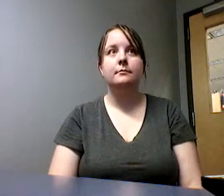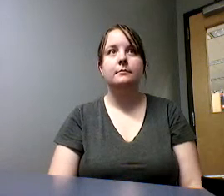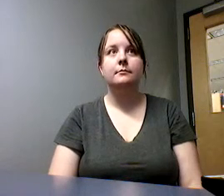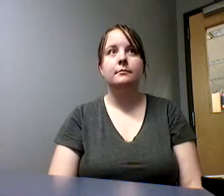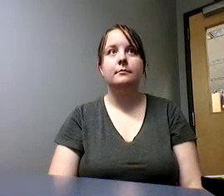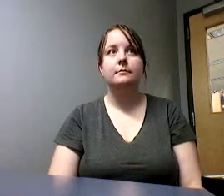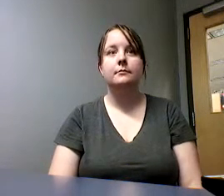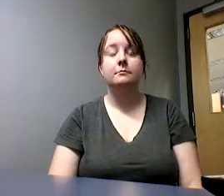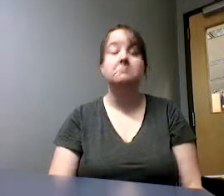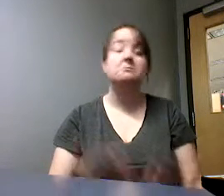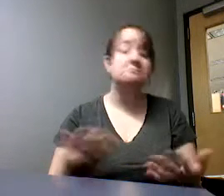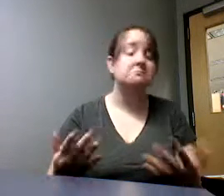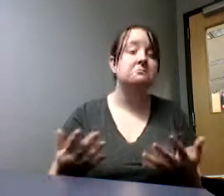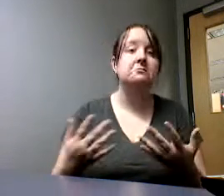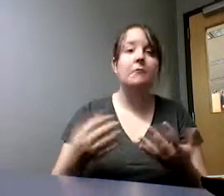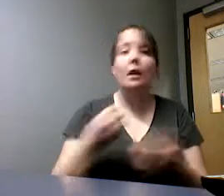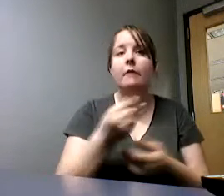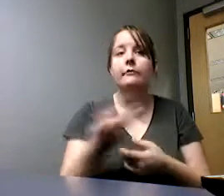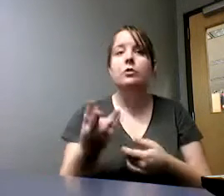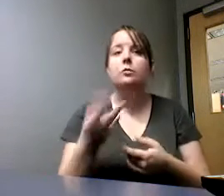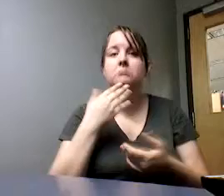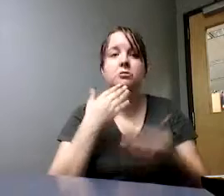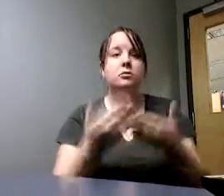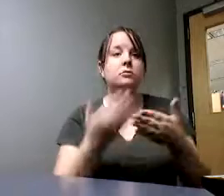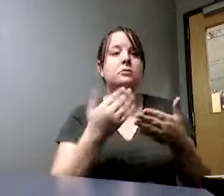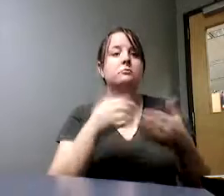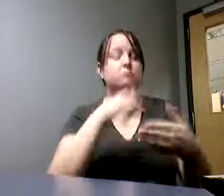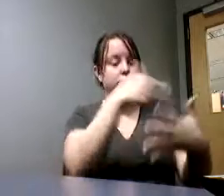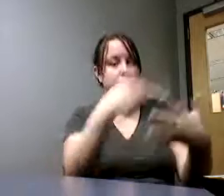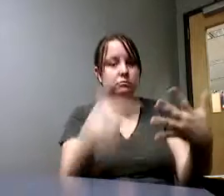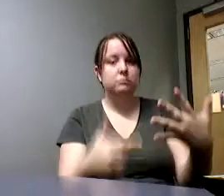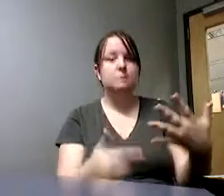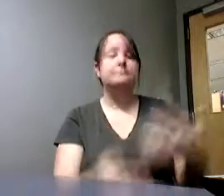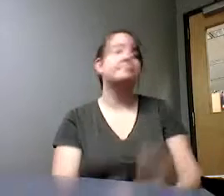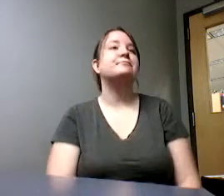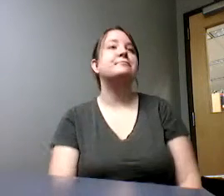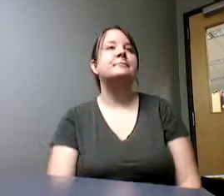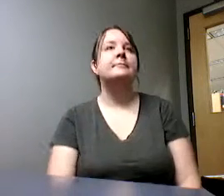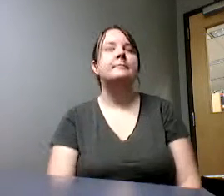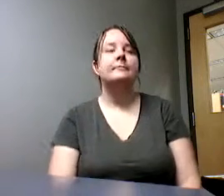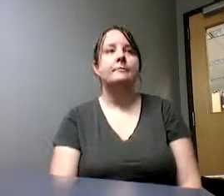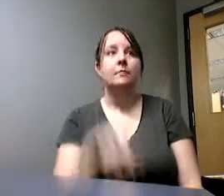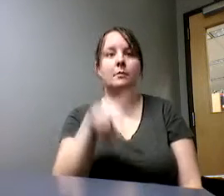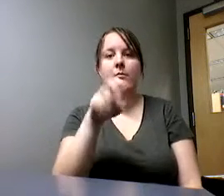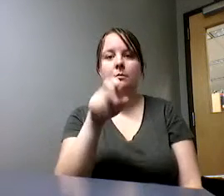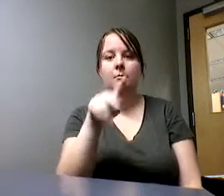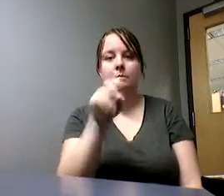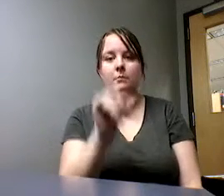got pretty close. What do we know about two things? First of all, this Pepsi, is it warm or cold? It's cold.